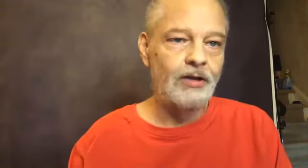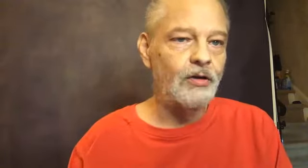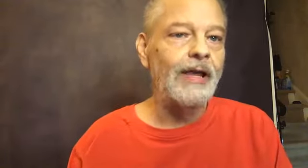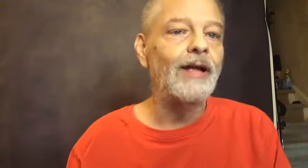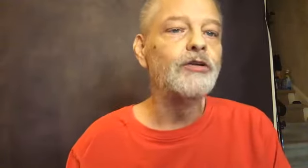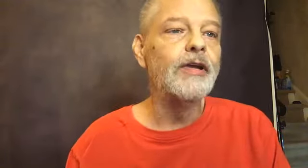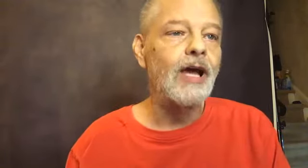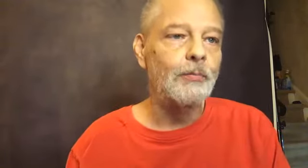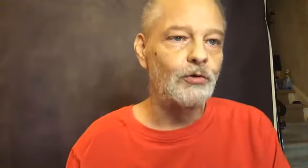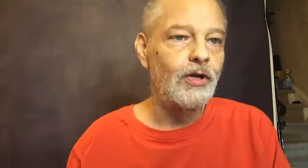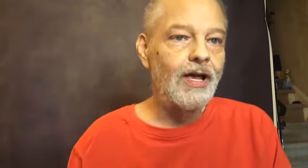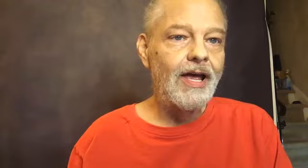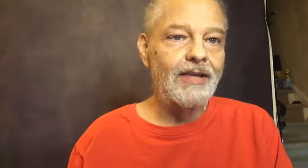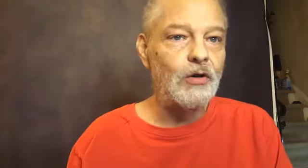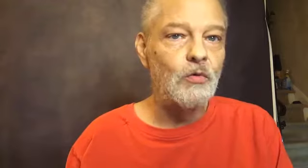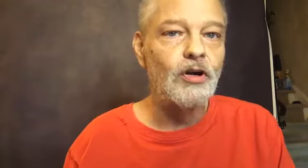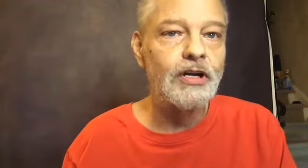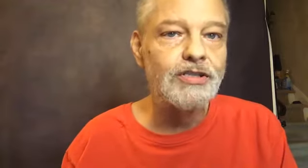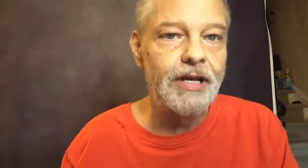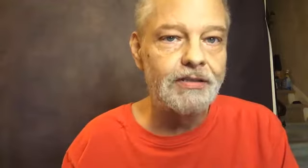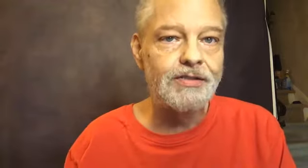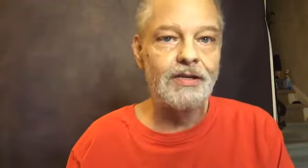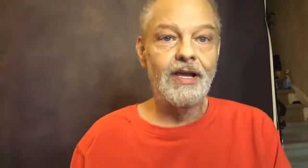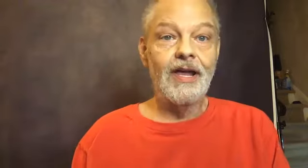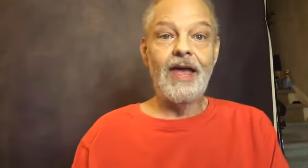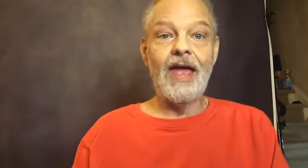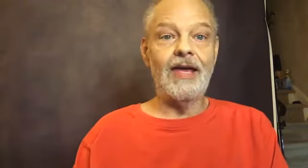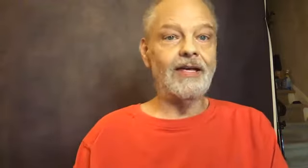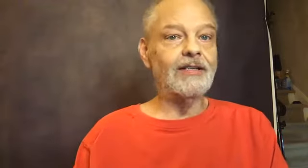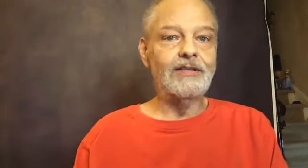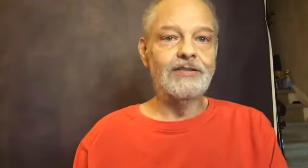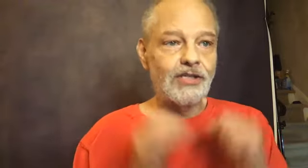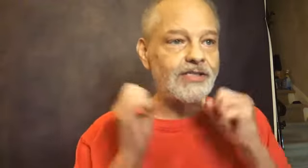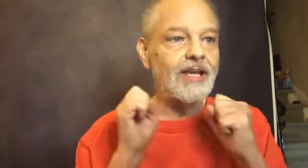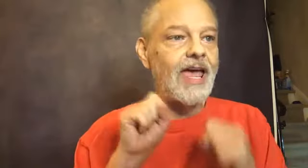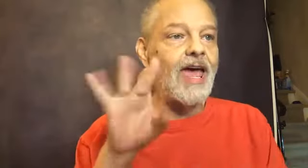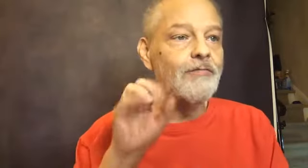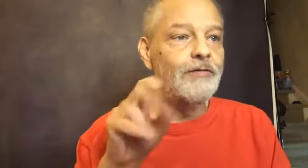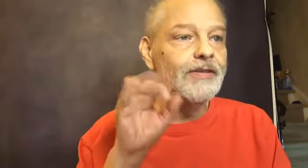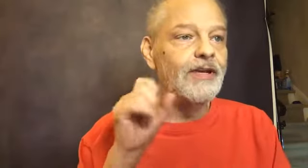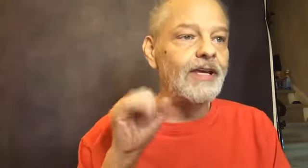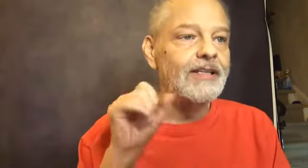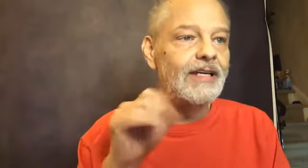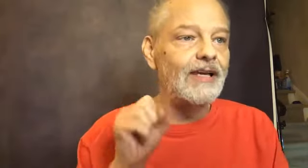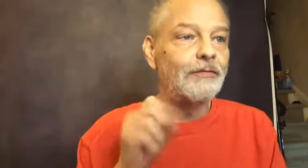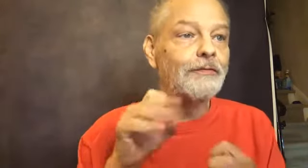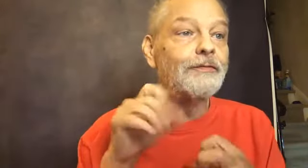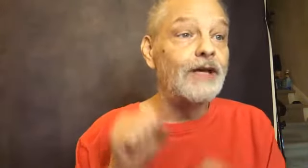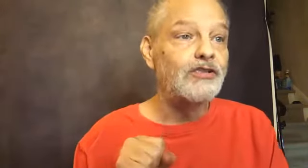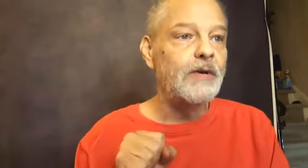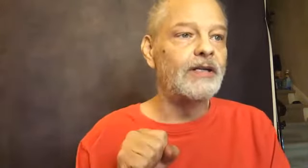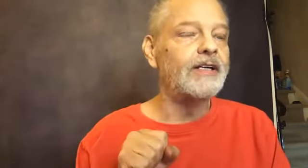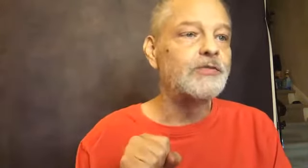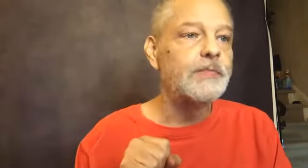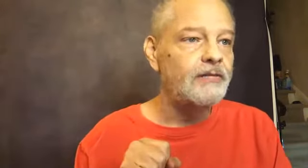an elderly couple, and they weren't going to change. And just everything they did, they fingerspelled at the speed of